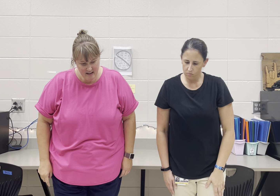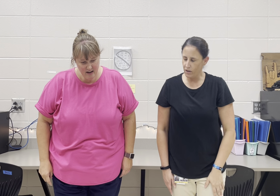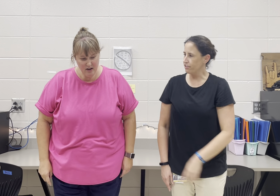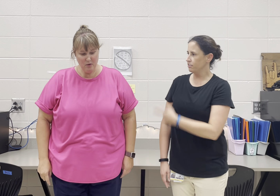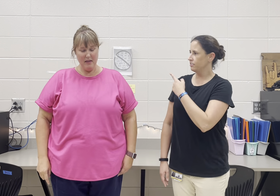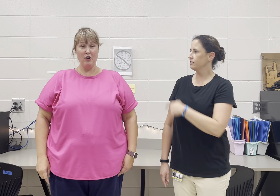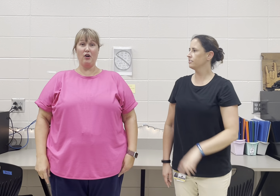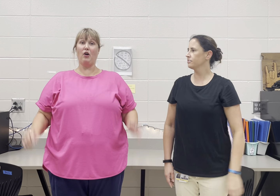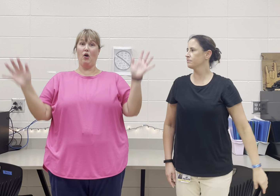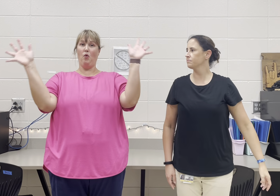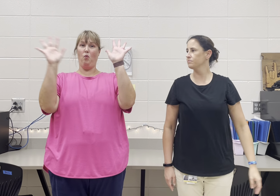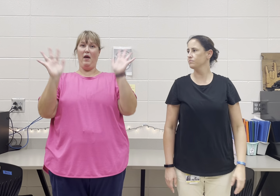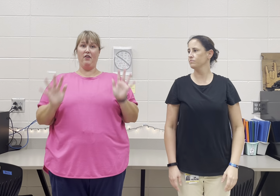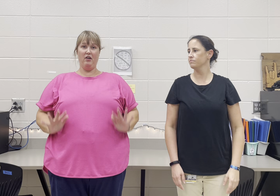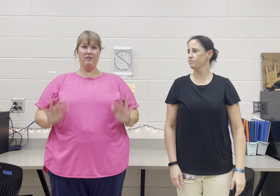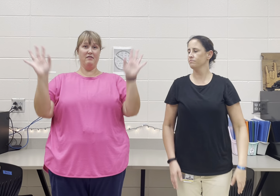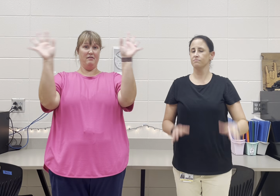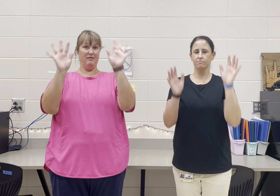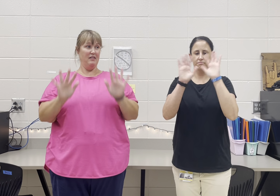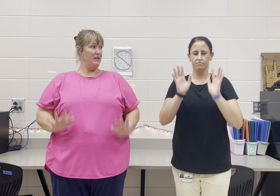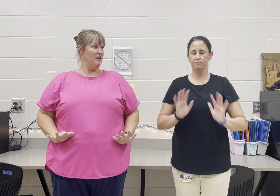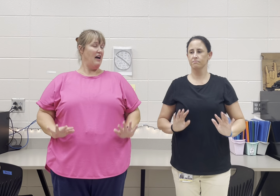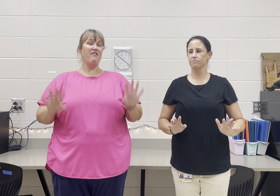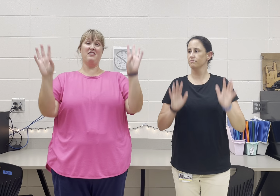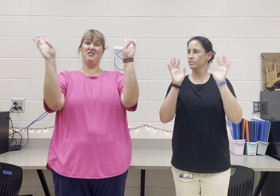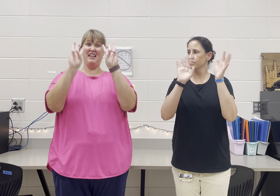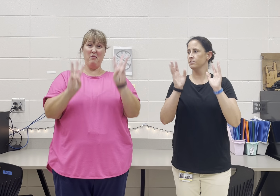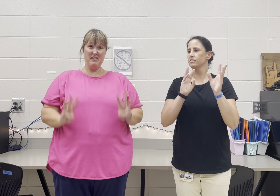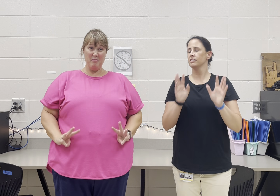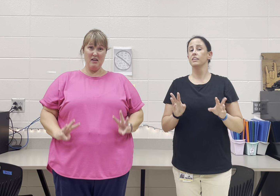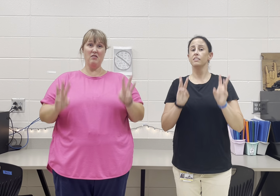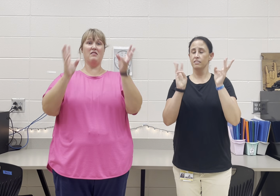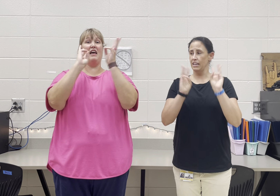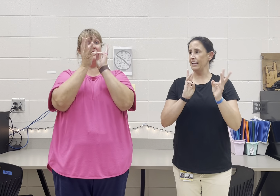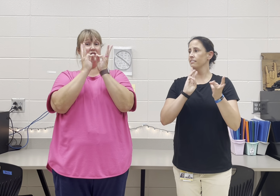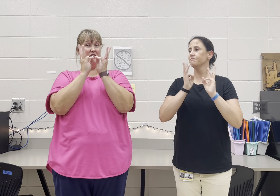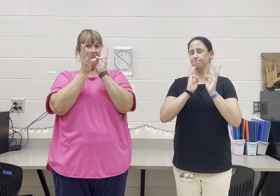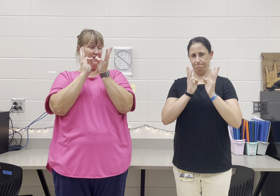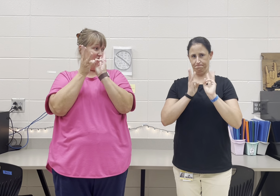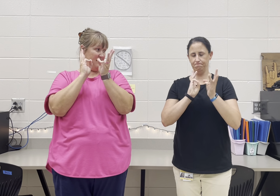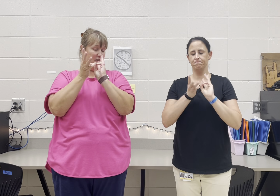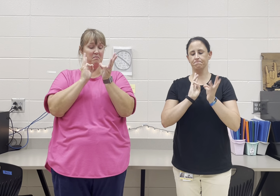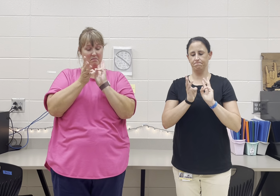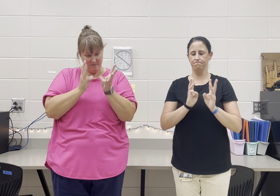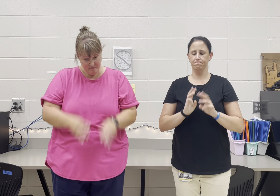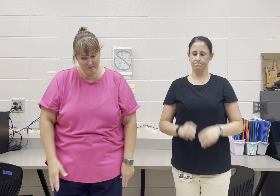Weather. Weather. I've also seen it with W's, and I've also seen this. Mm-hmm.